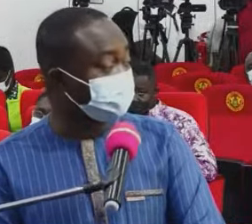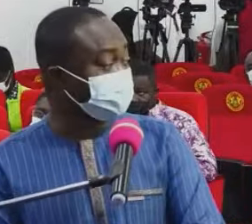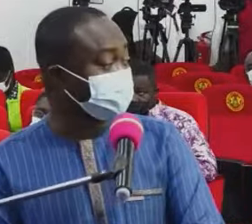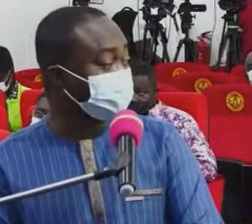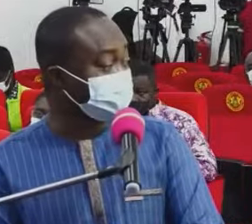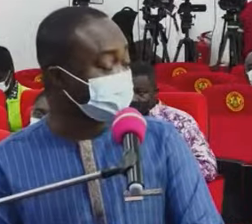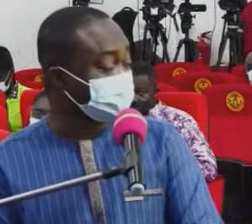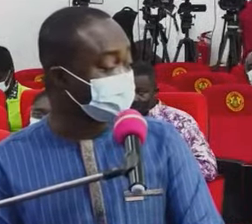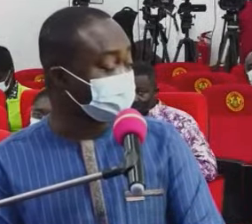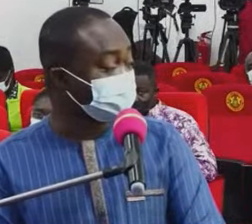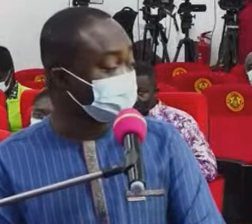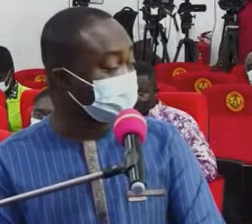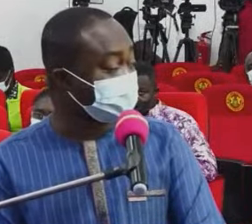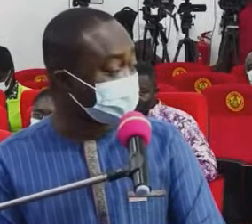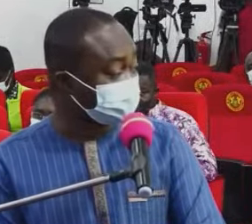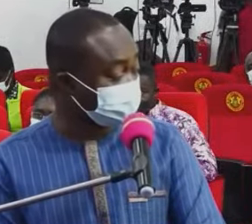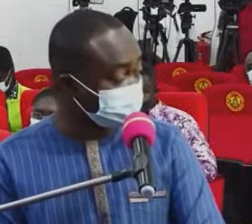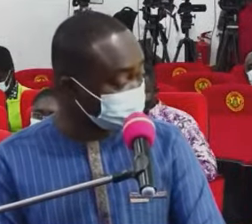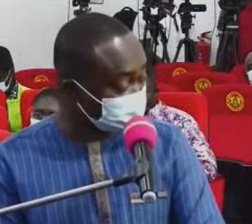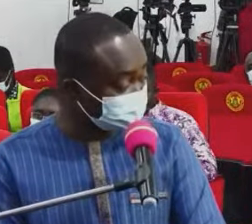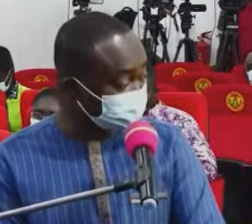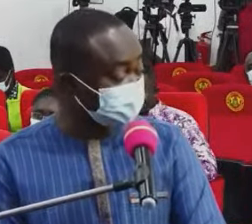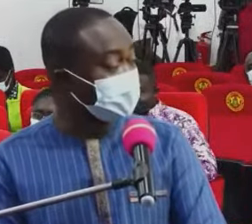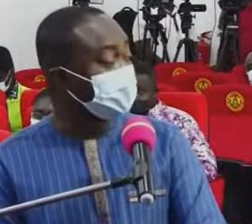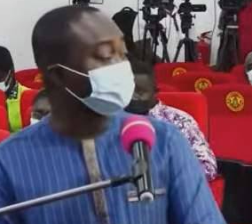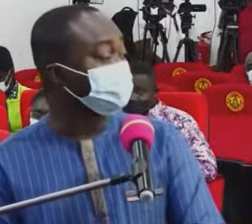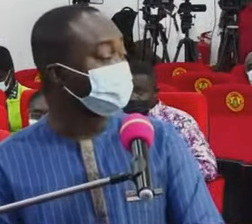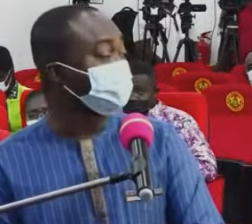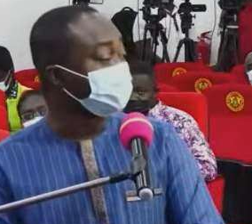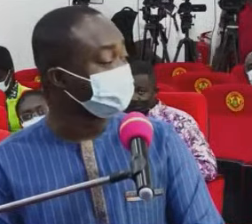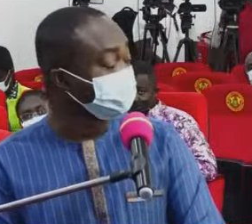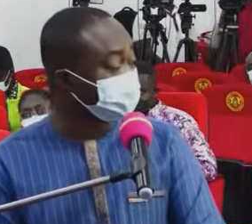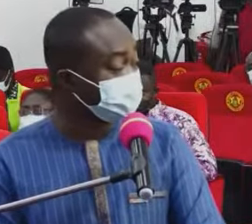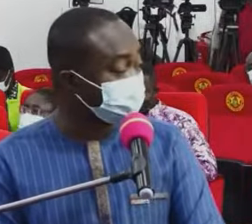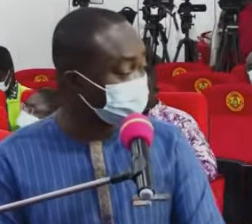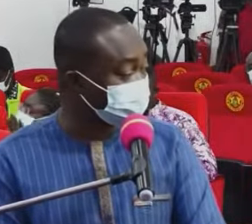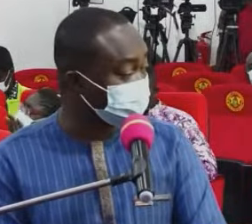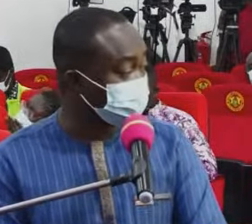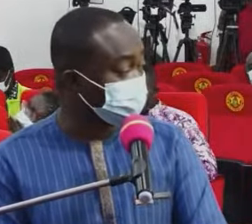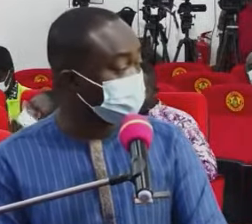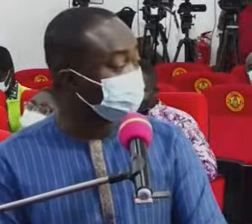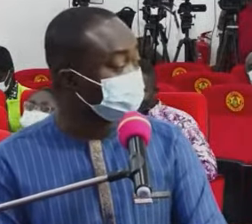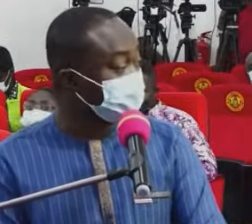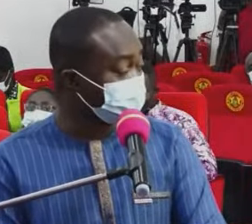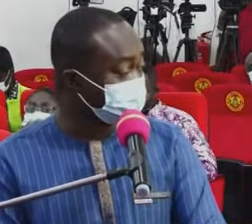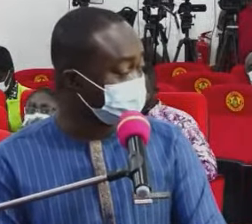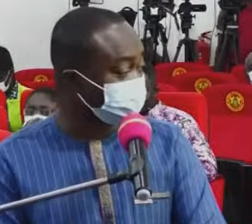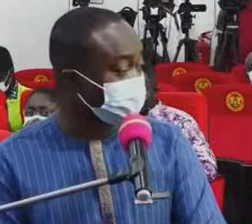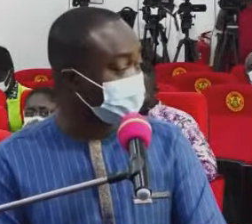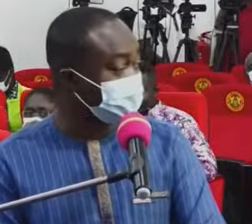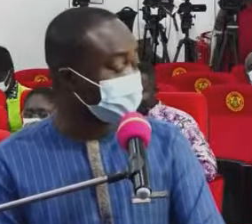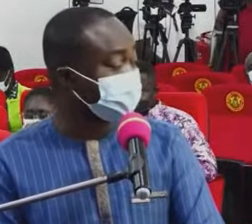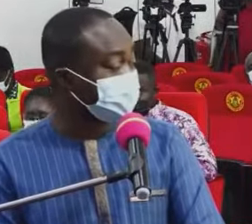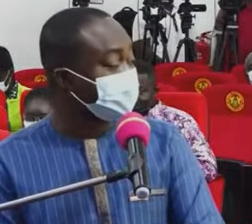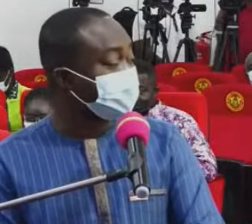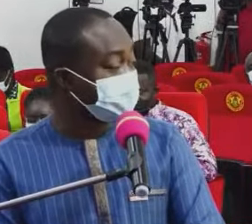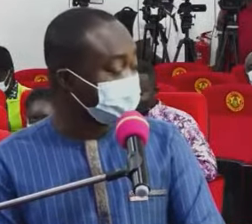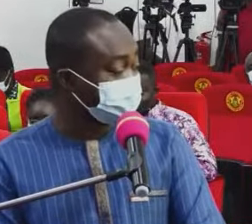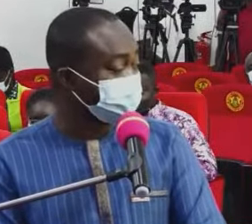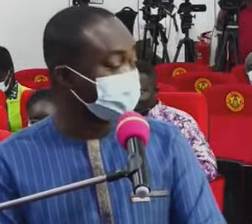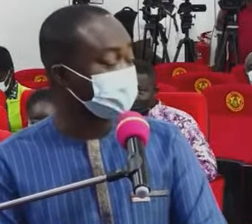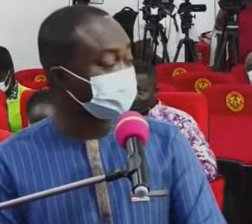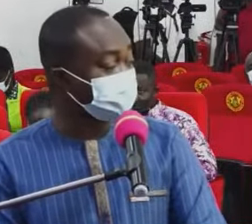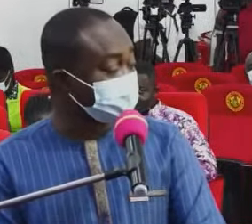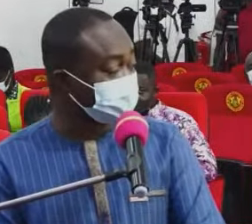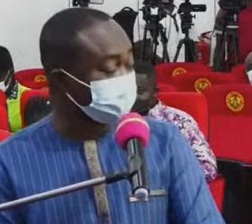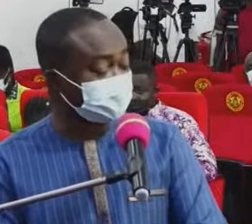available. Investigations are inconclusive, and so we have not been able to pronounce him